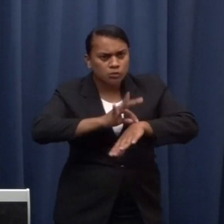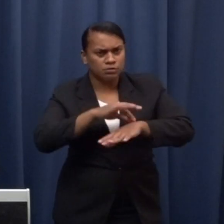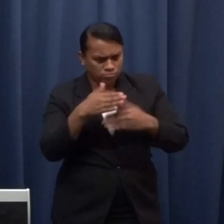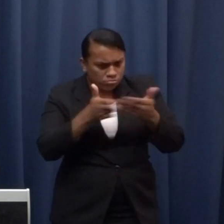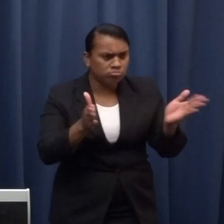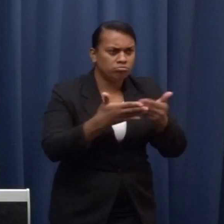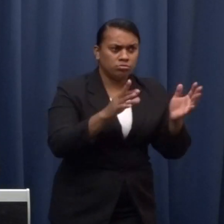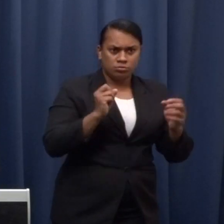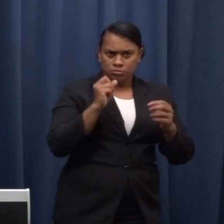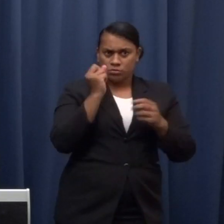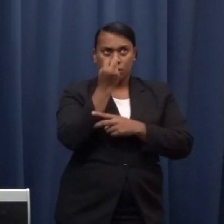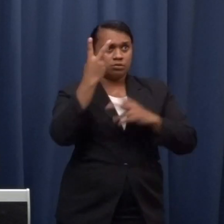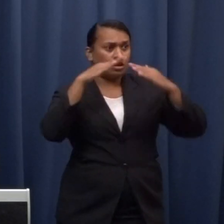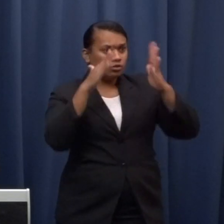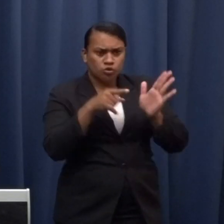services,